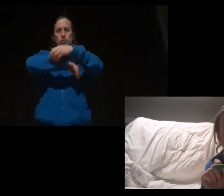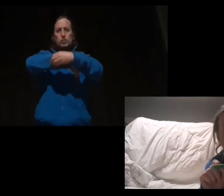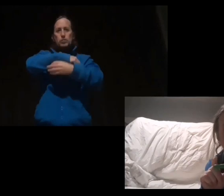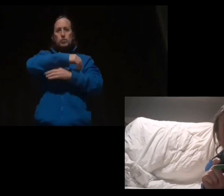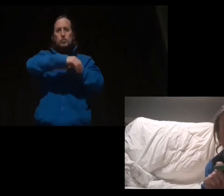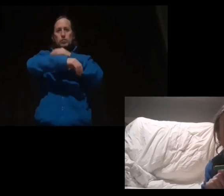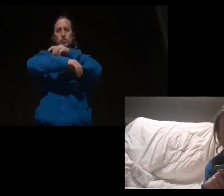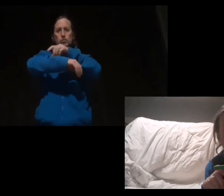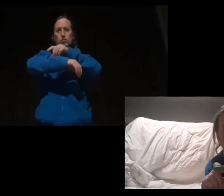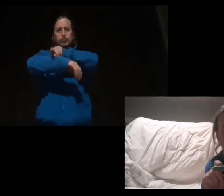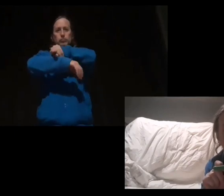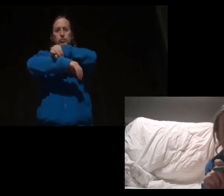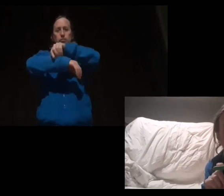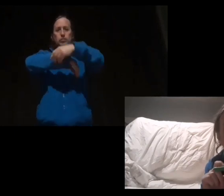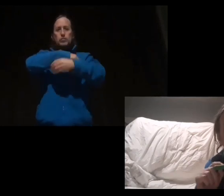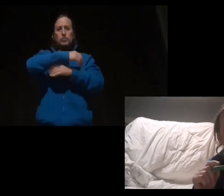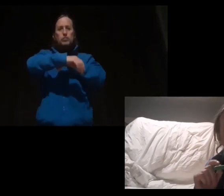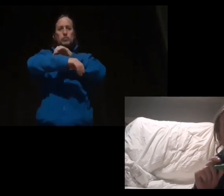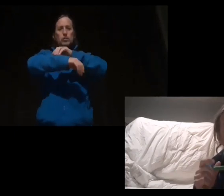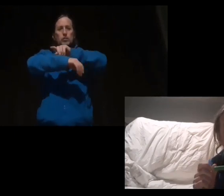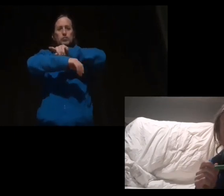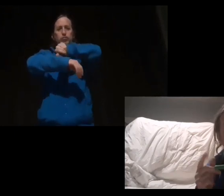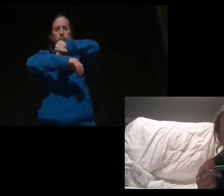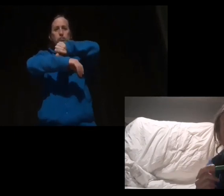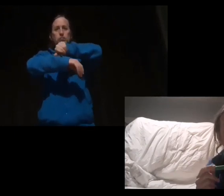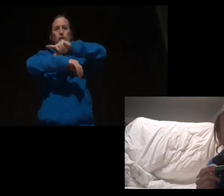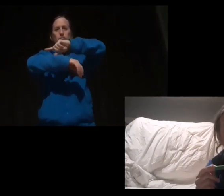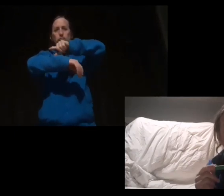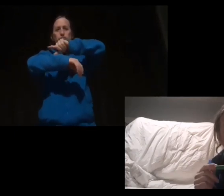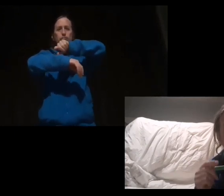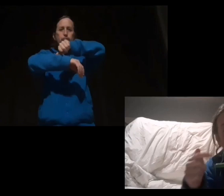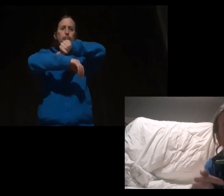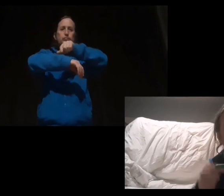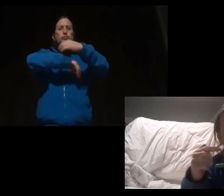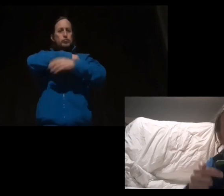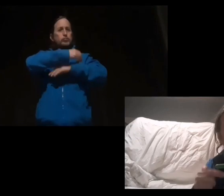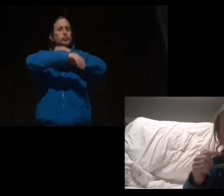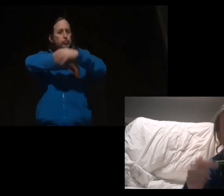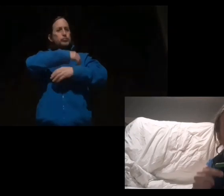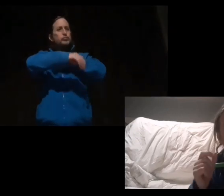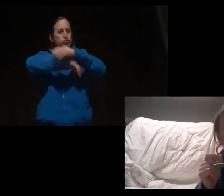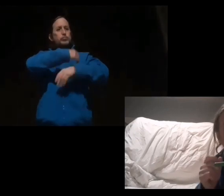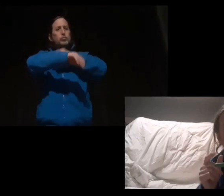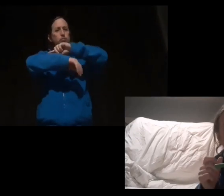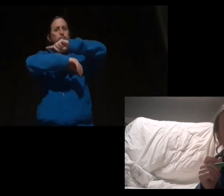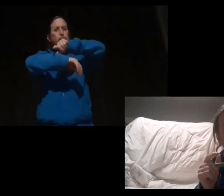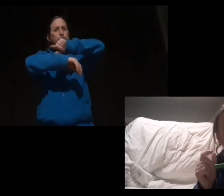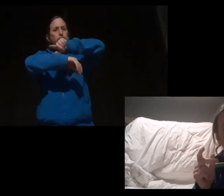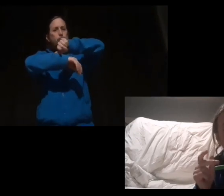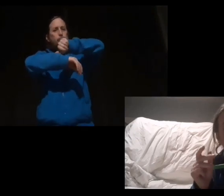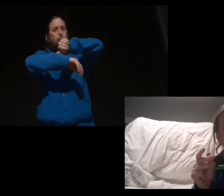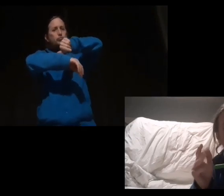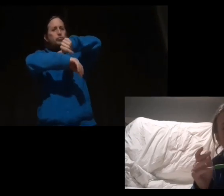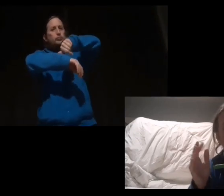goes round, he flicks a little switch, and another second goes up. So every time he's going round and round, the seconds are going up